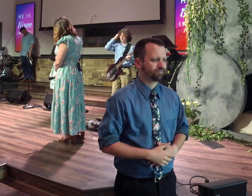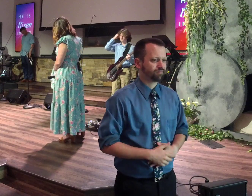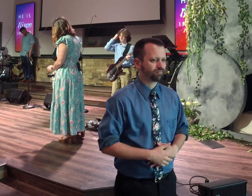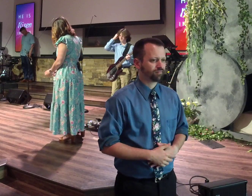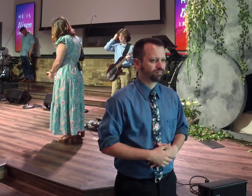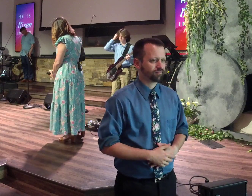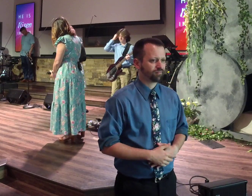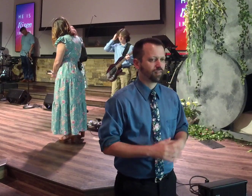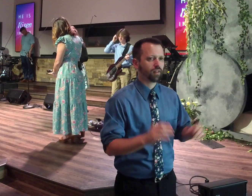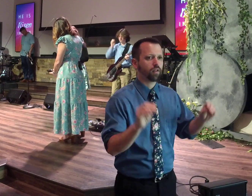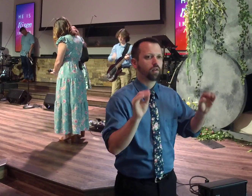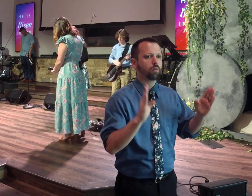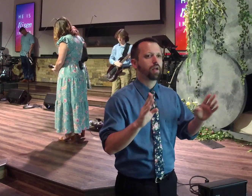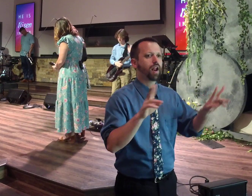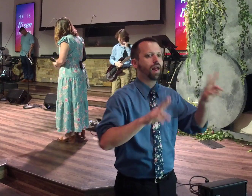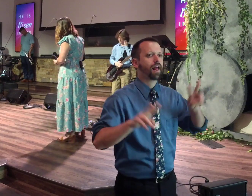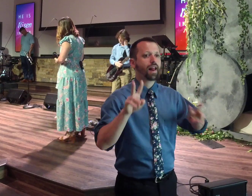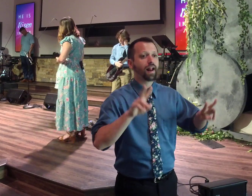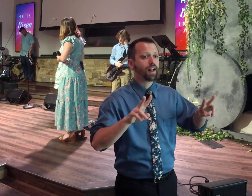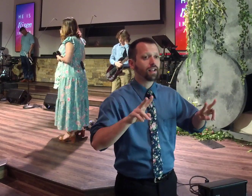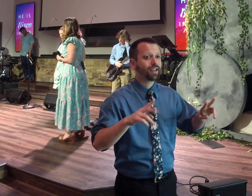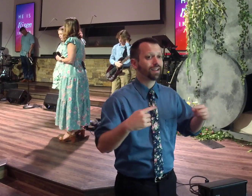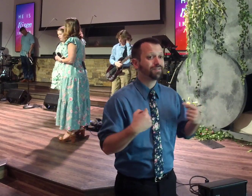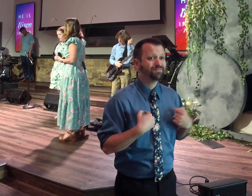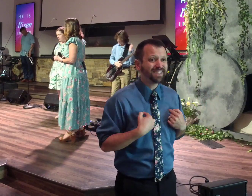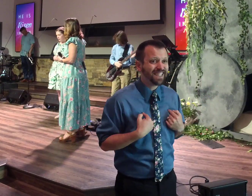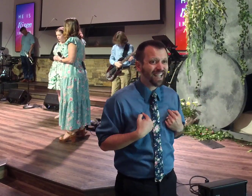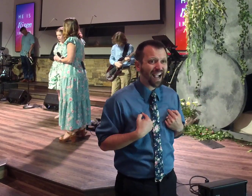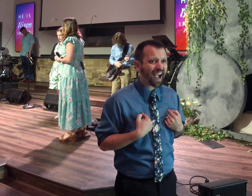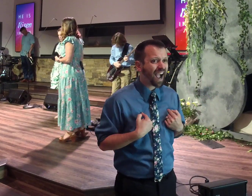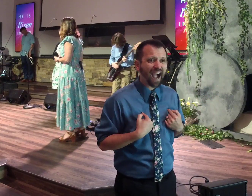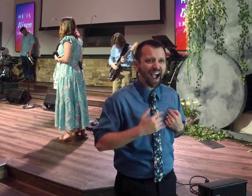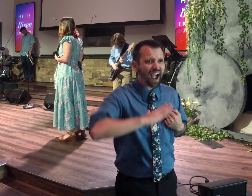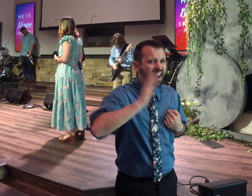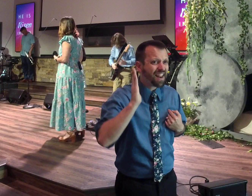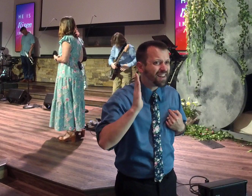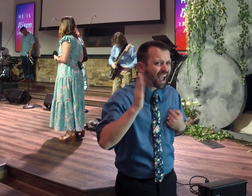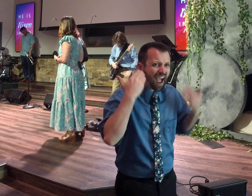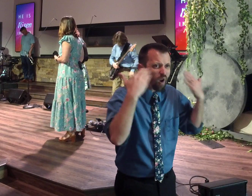With your heads bowed and your eyes closed, if that's you and you say, Pastor Rich, I am not